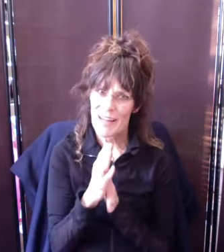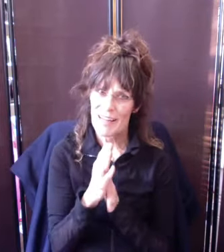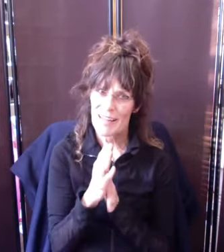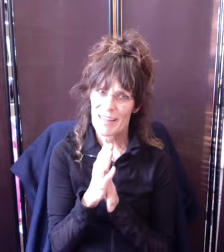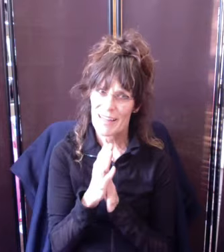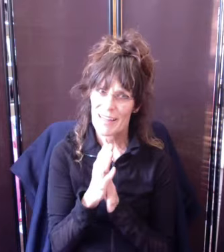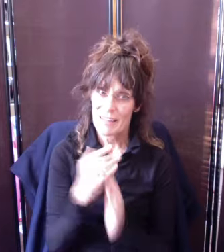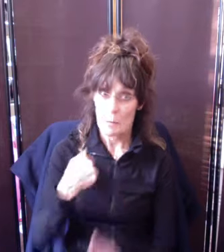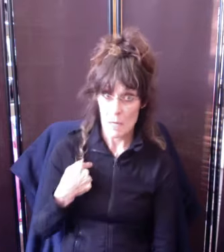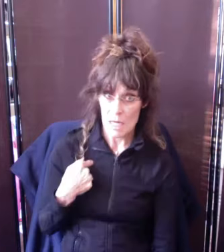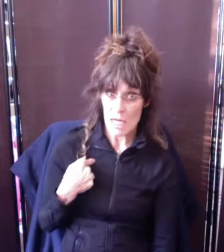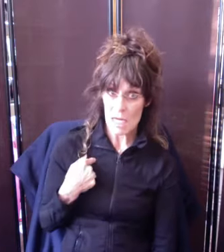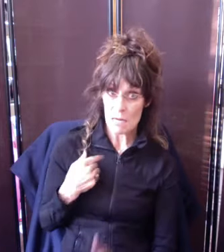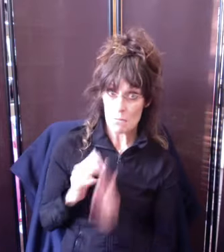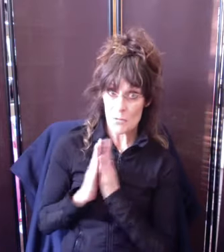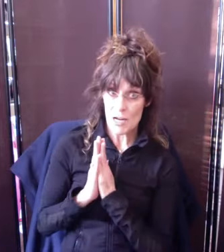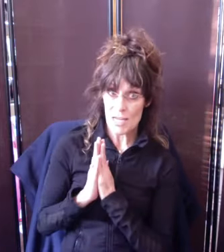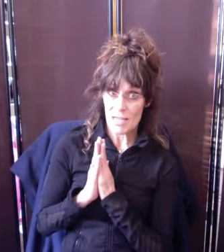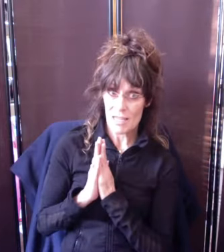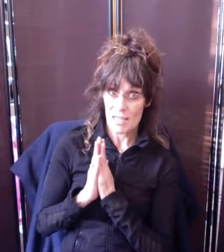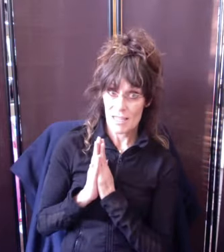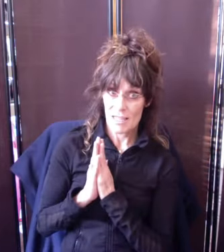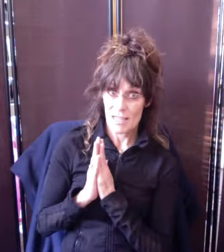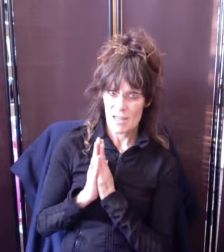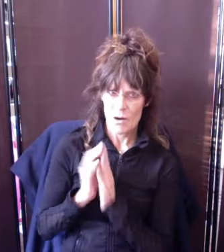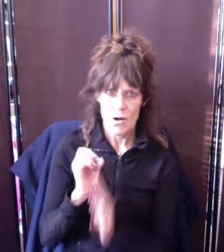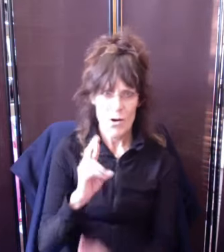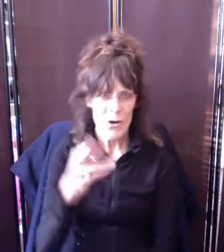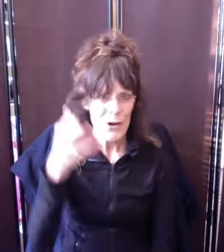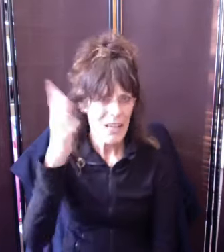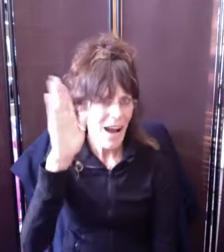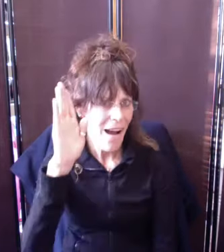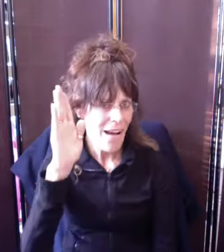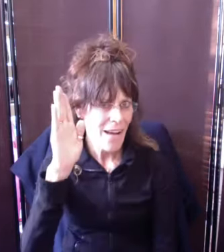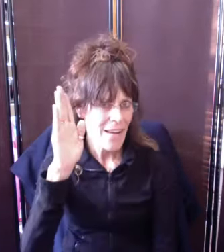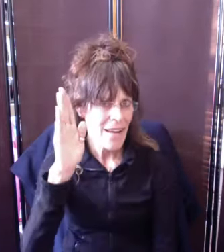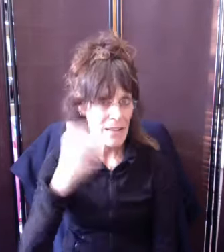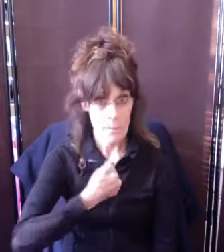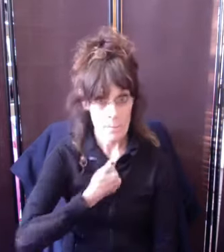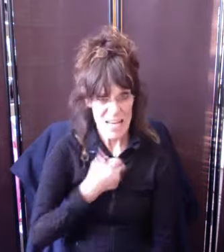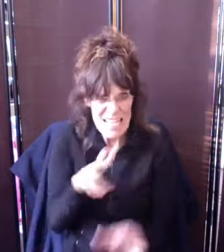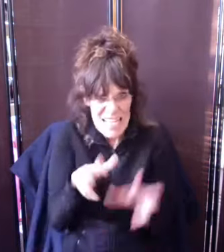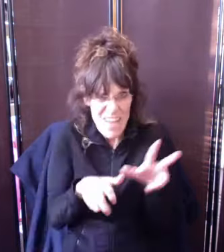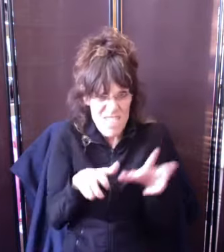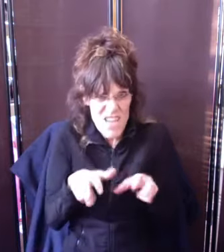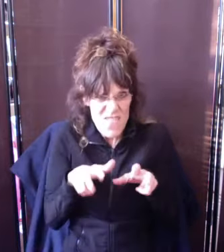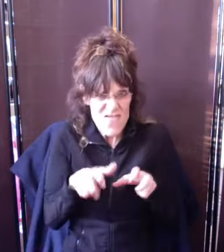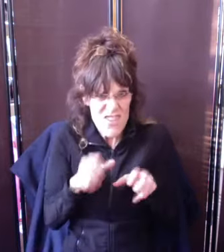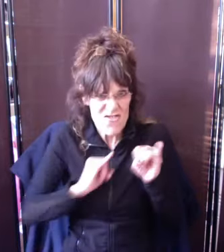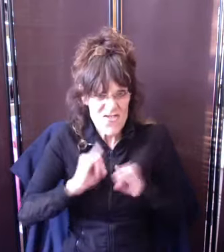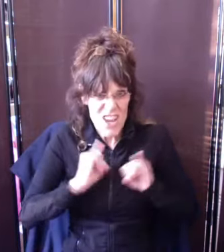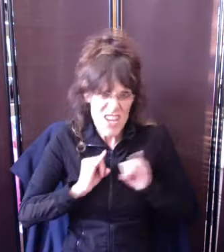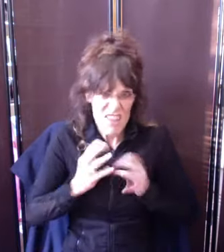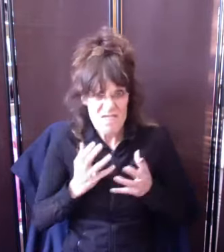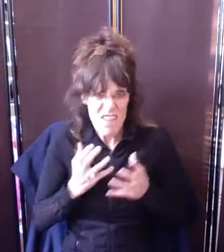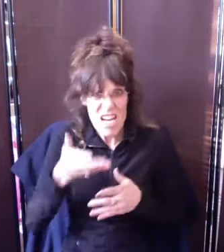me, or the God in me? Is it my selfishness, like still wanting the God of the Santa Claus? Or is